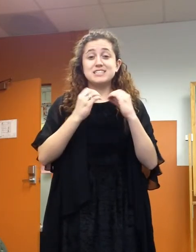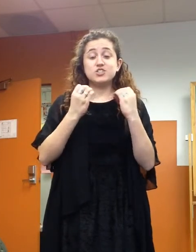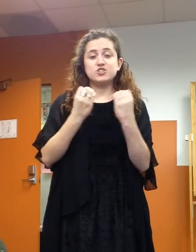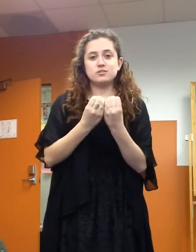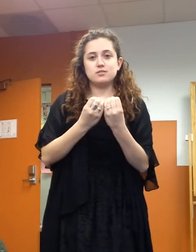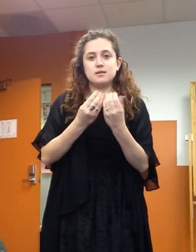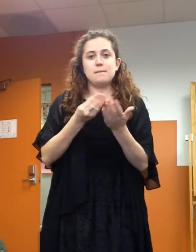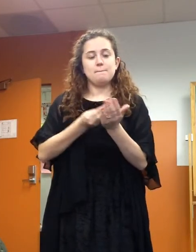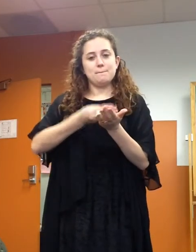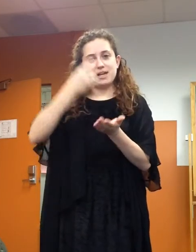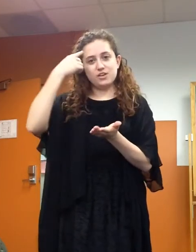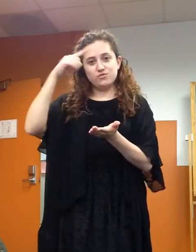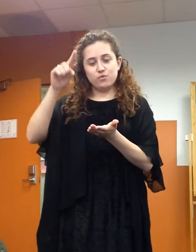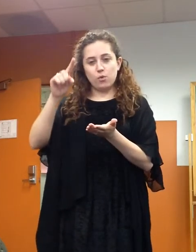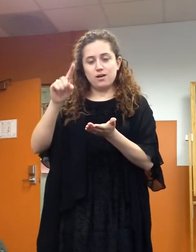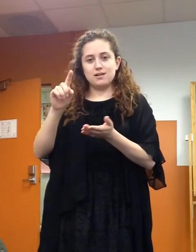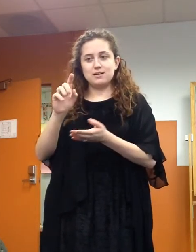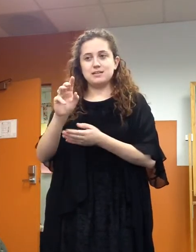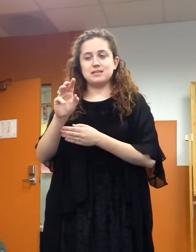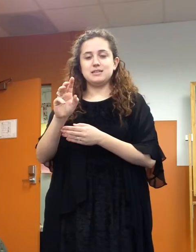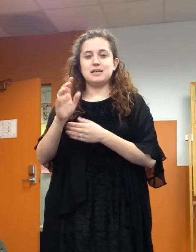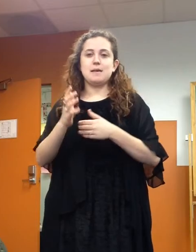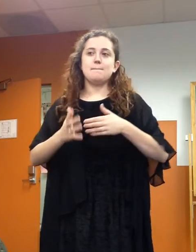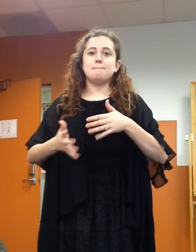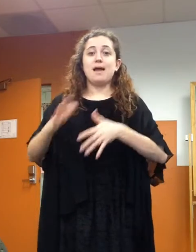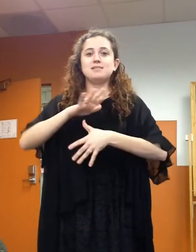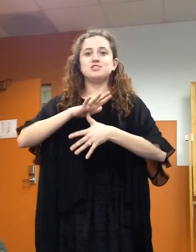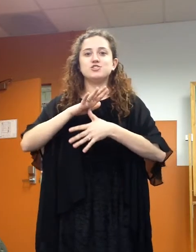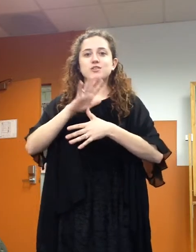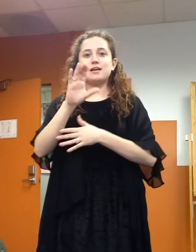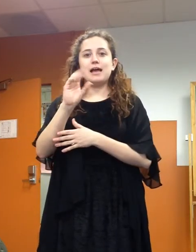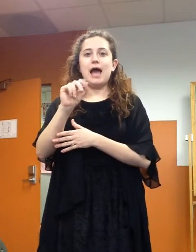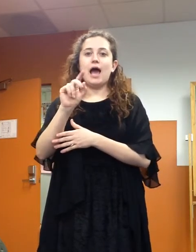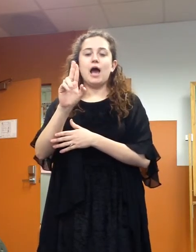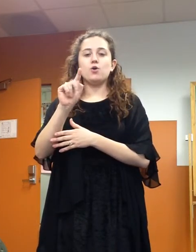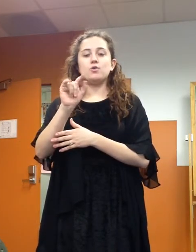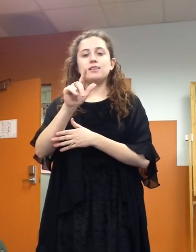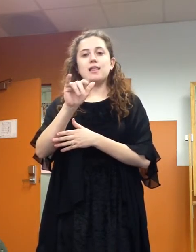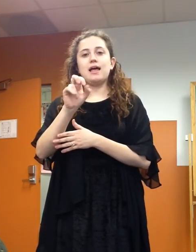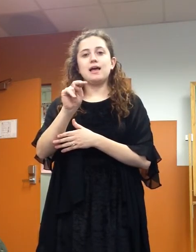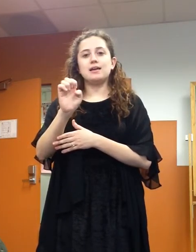master outline for world history involving, I think, 8